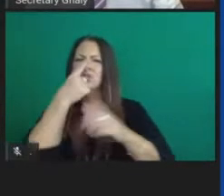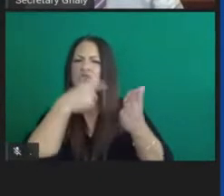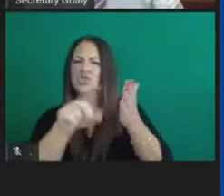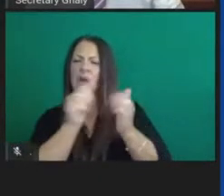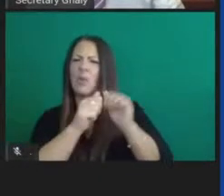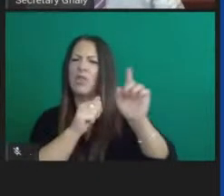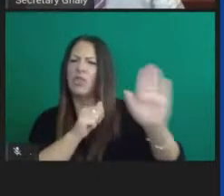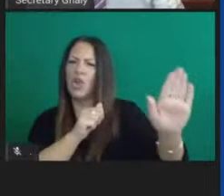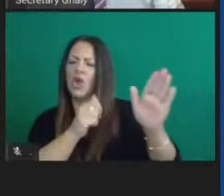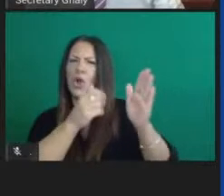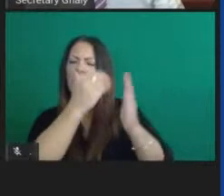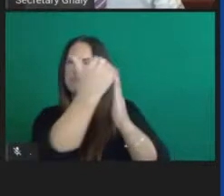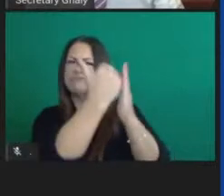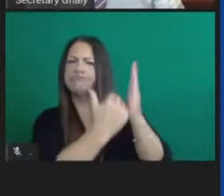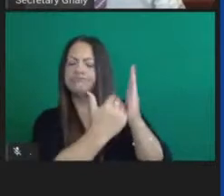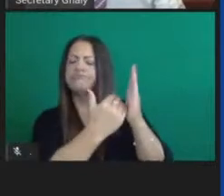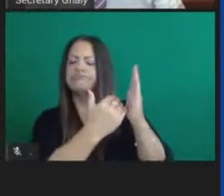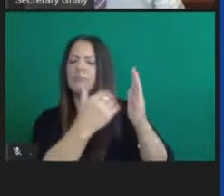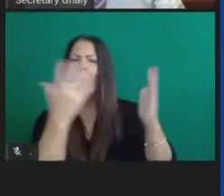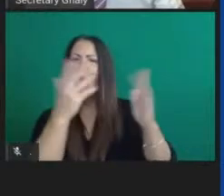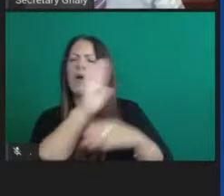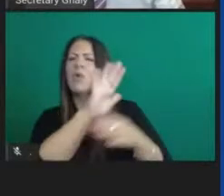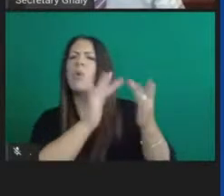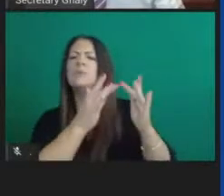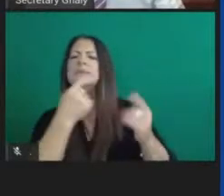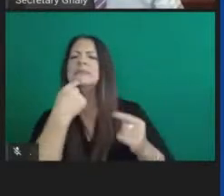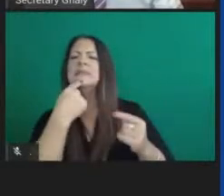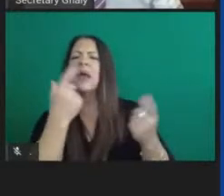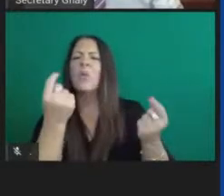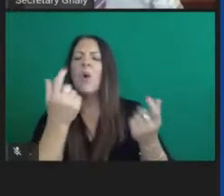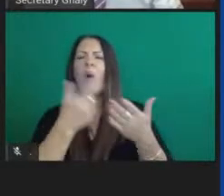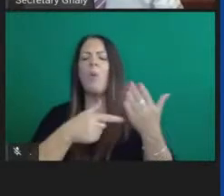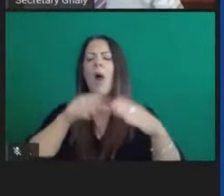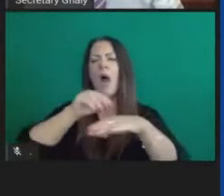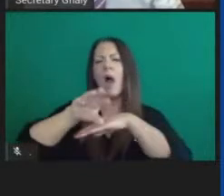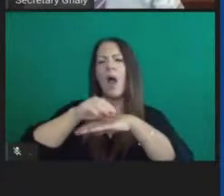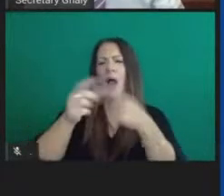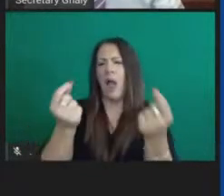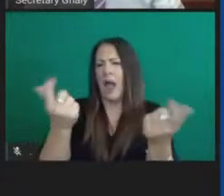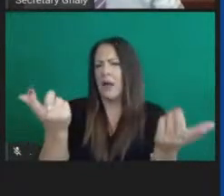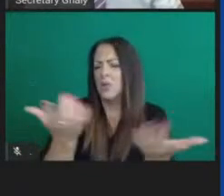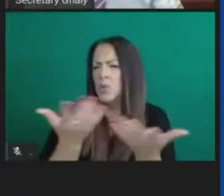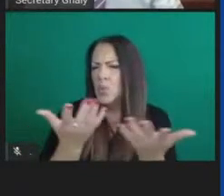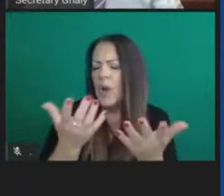health departments, their own web pages, to see their own guidance for how to have